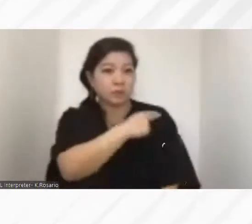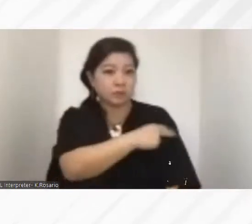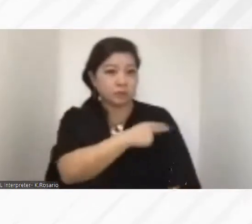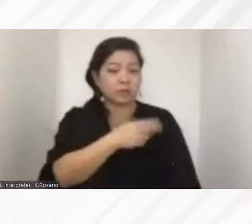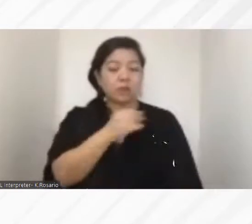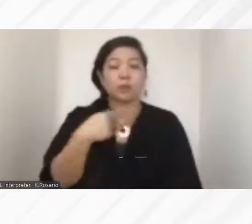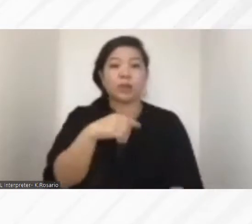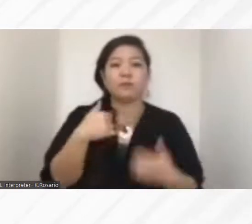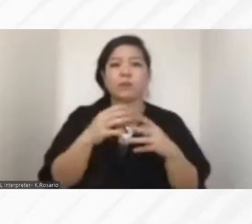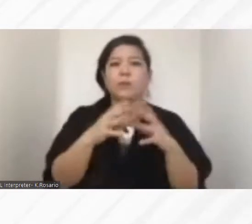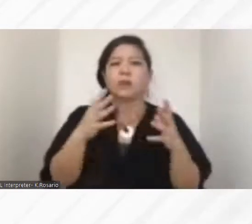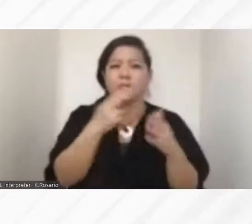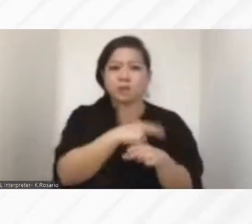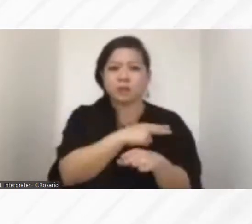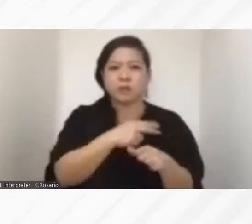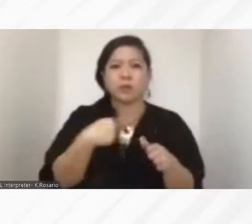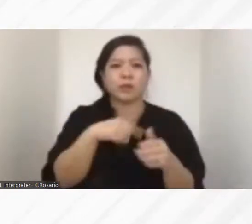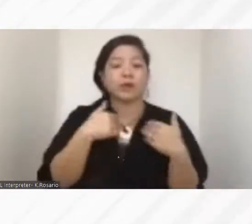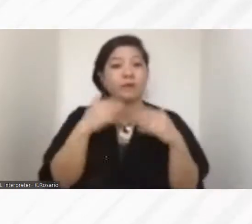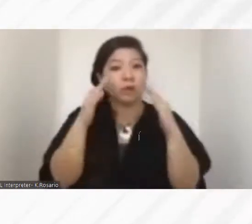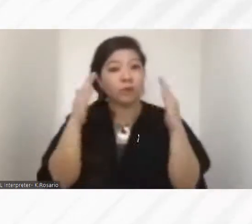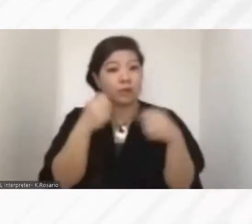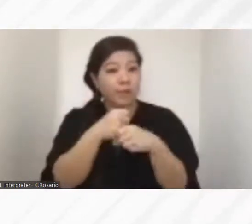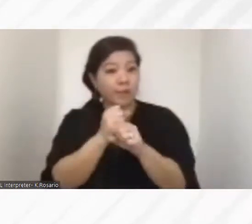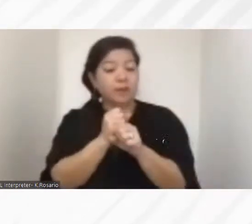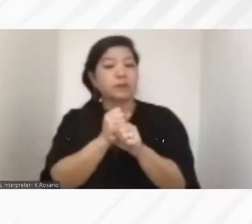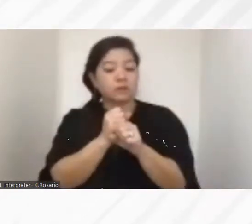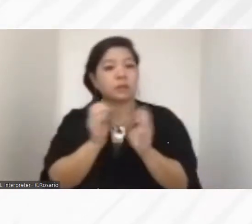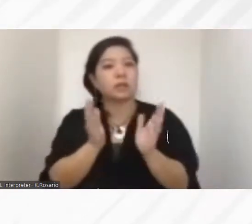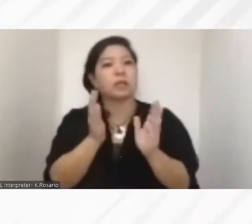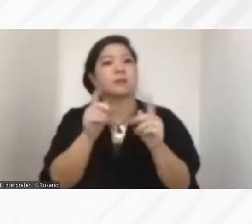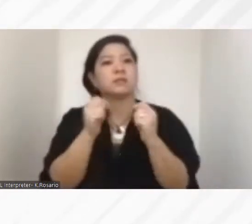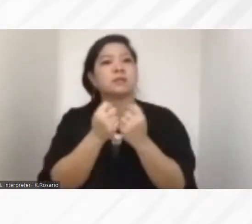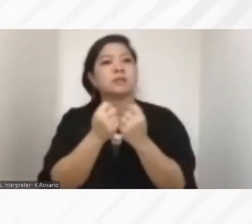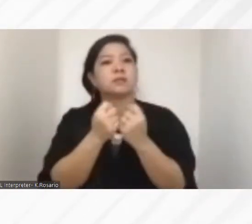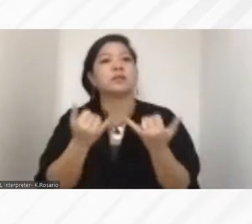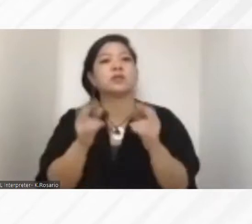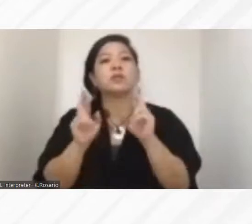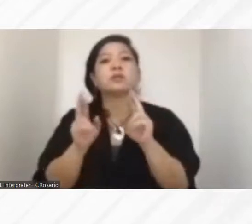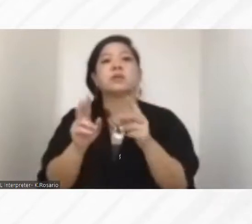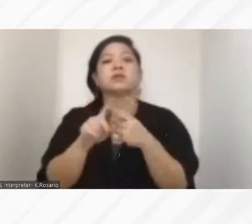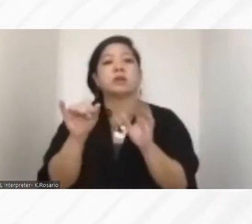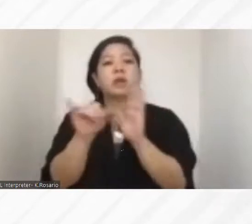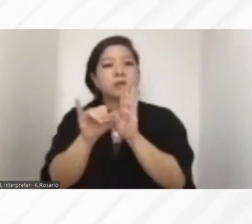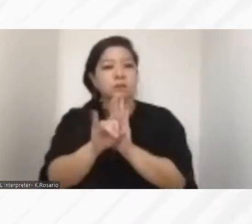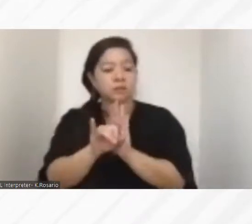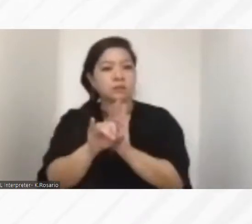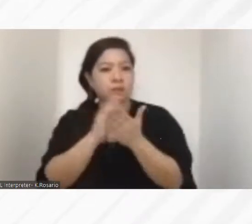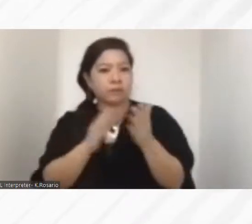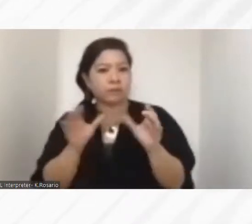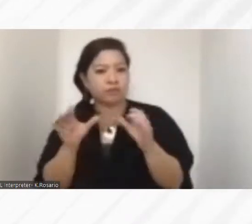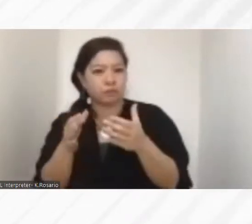civilian hospitals. We have created a rapid engagement team to respond to identify clusters that